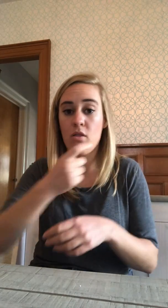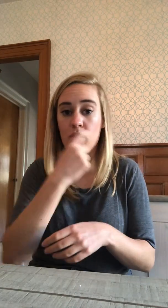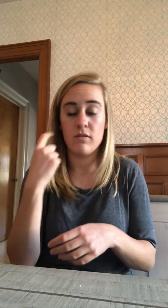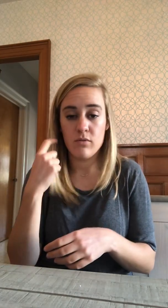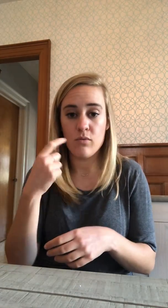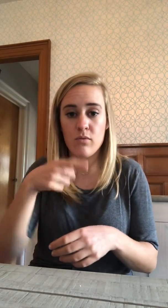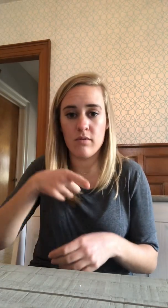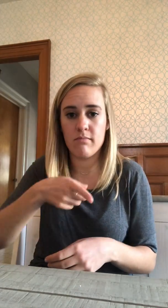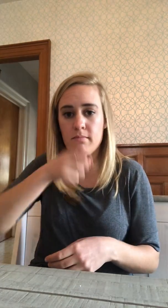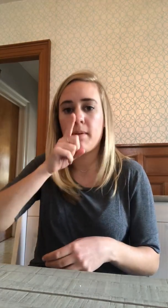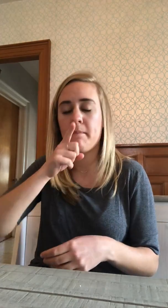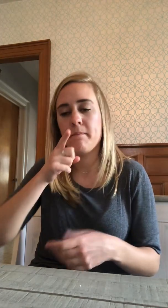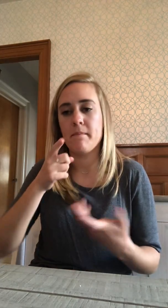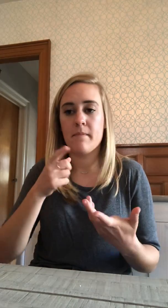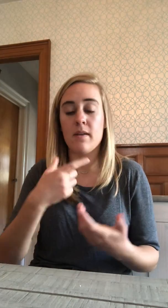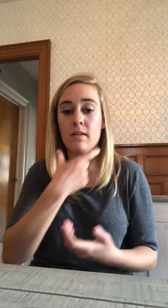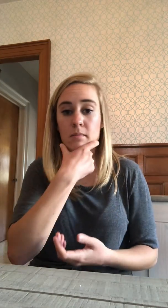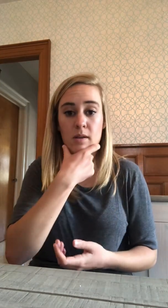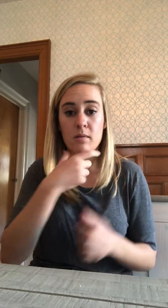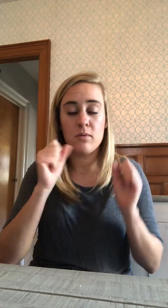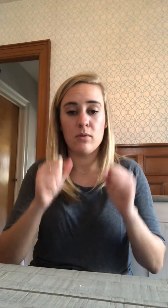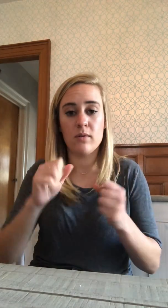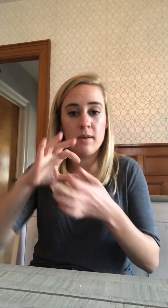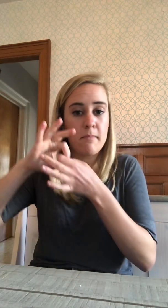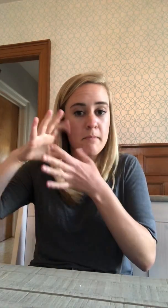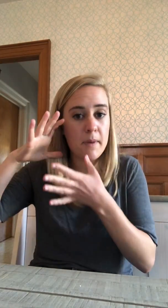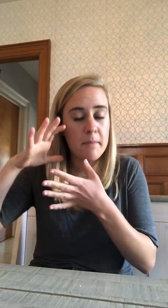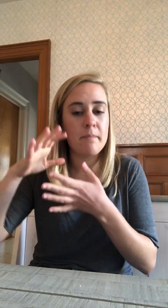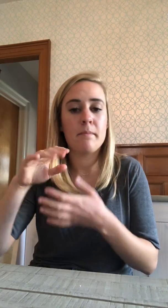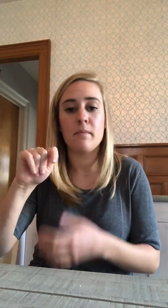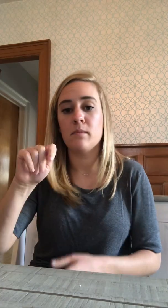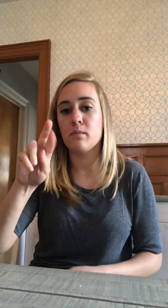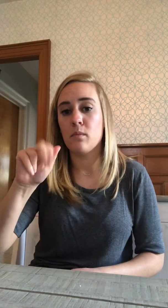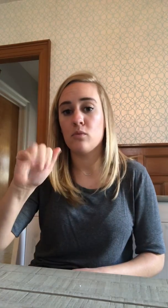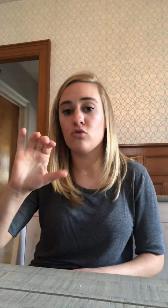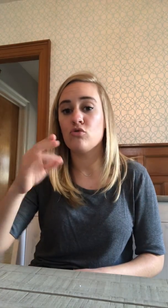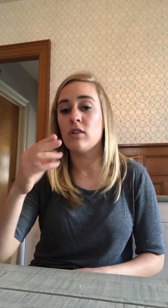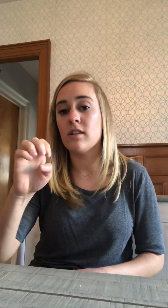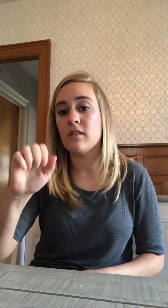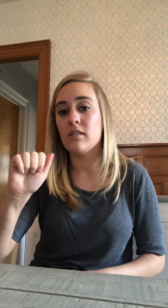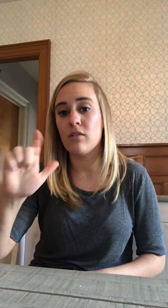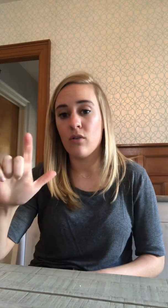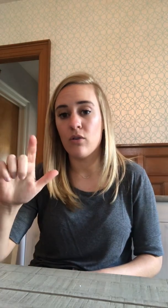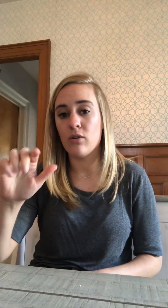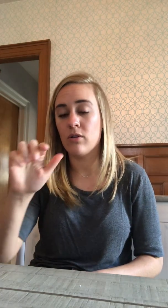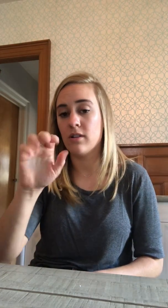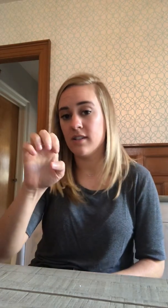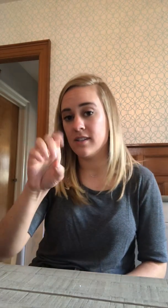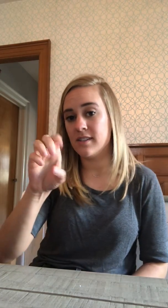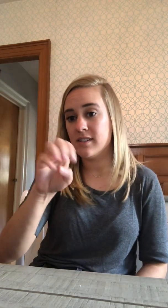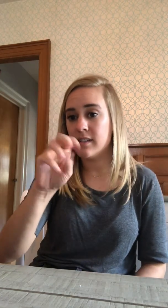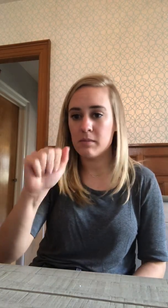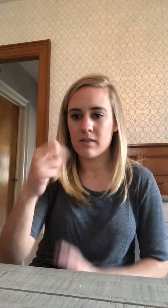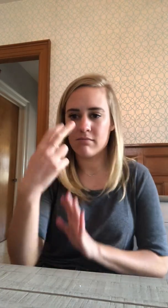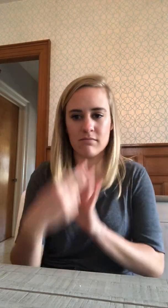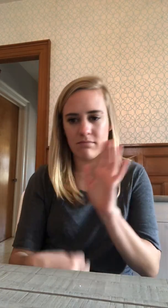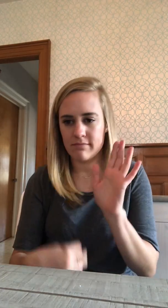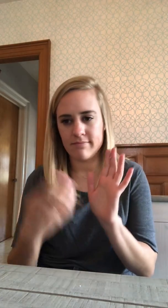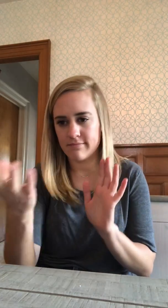The mandible can be dislocated. You can get tracheal edema from trauma, respiratory obstructions, hypoventilation, aspiration pneumonias, which